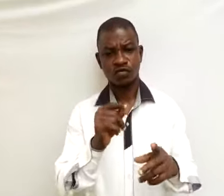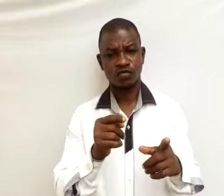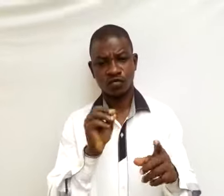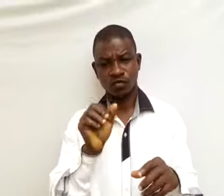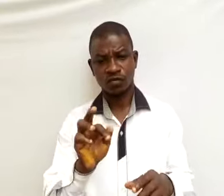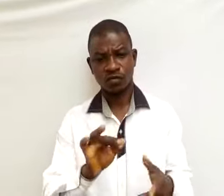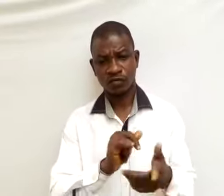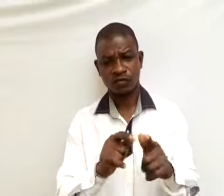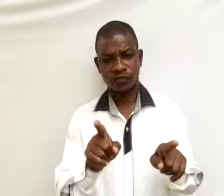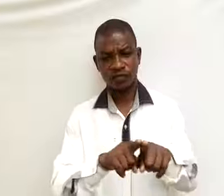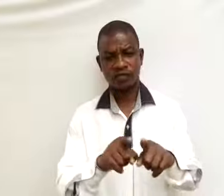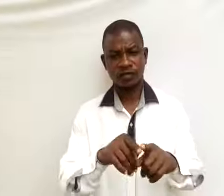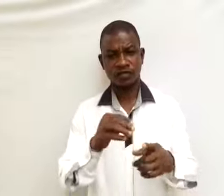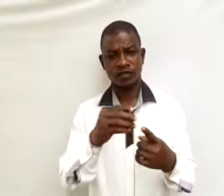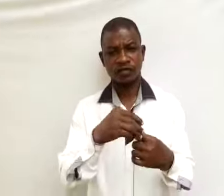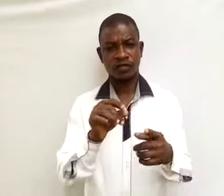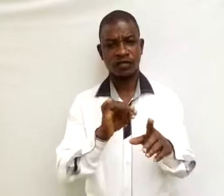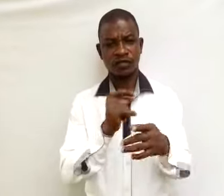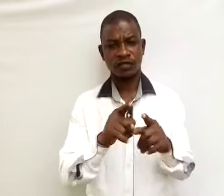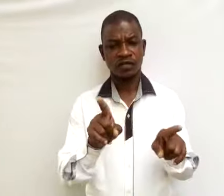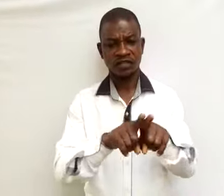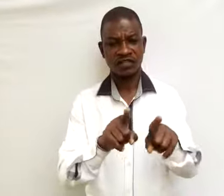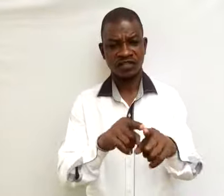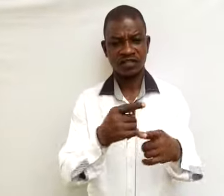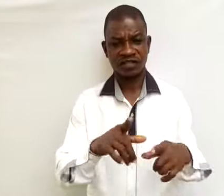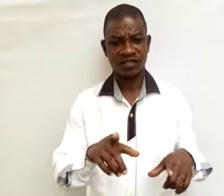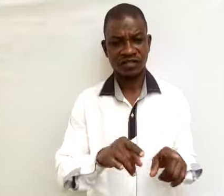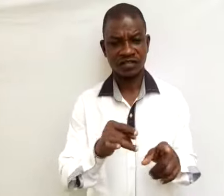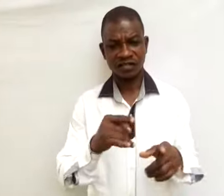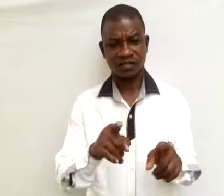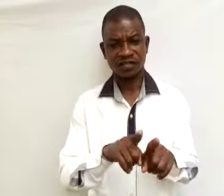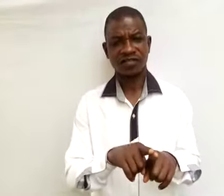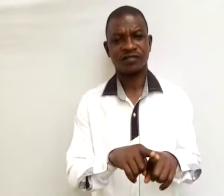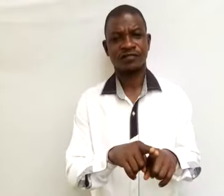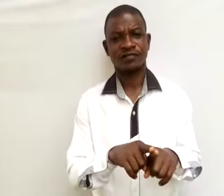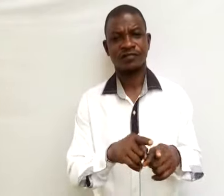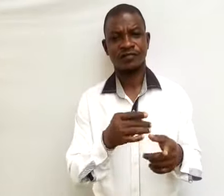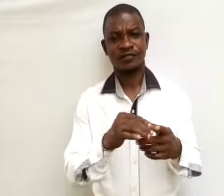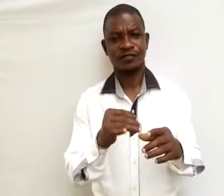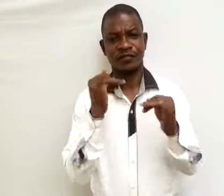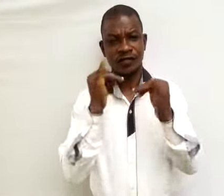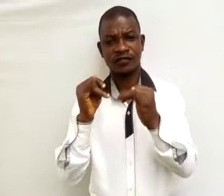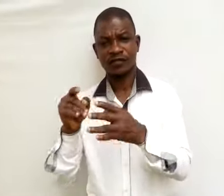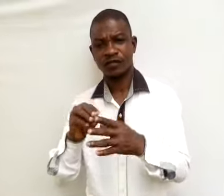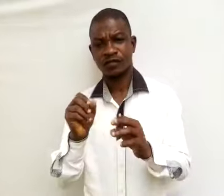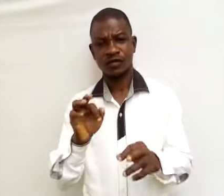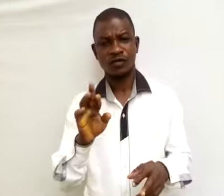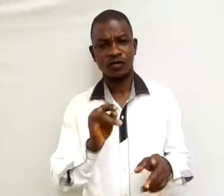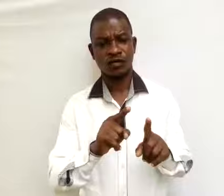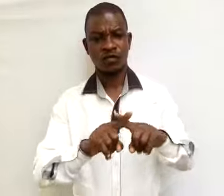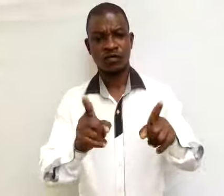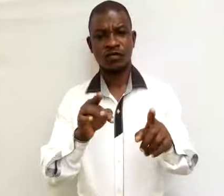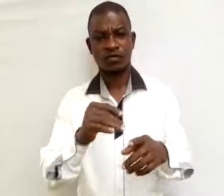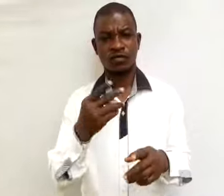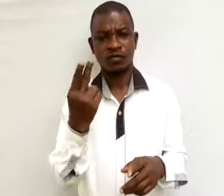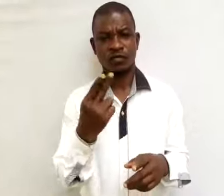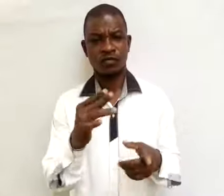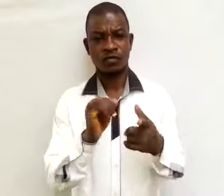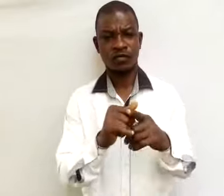of the same species are exactly alike. Individual organisms vary both in appearance